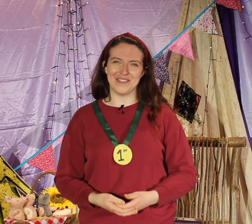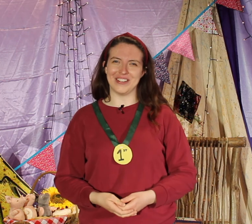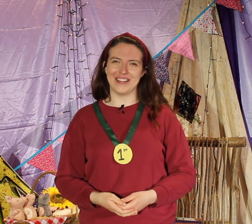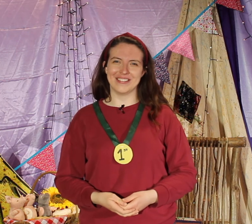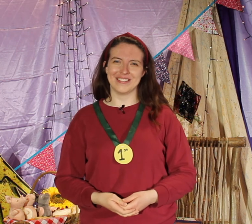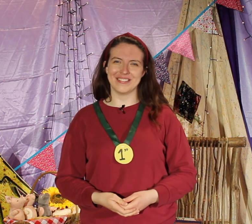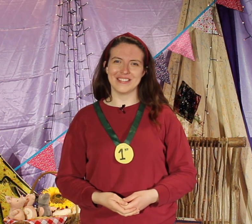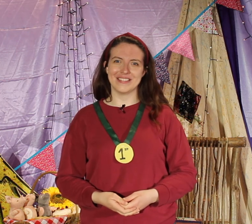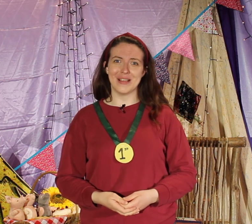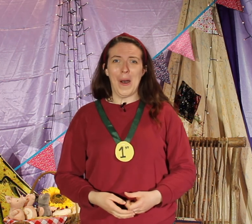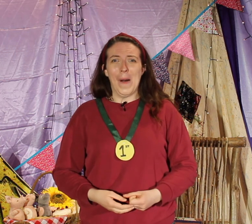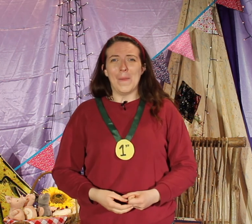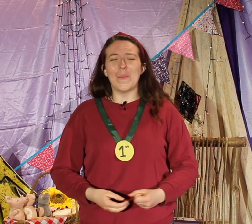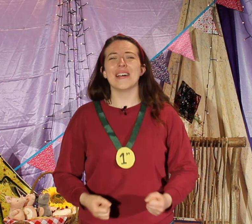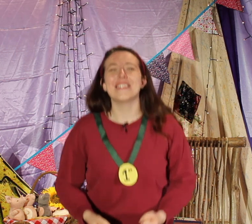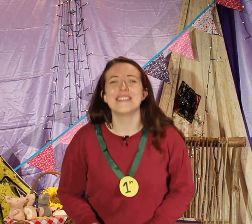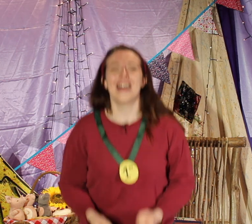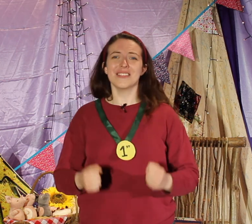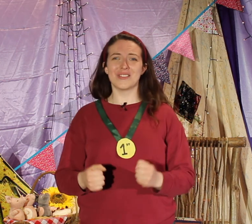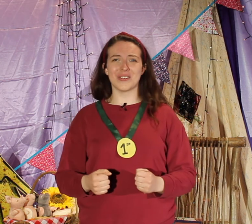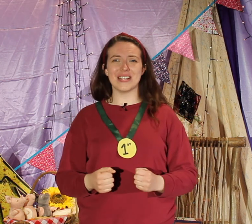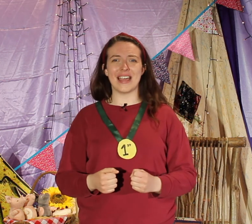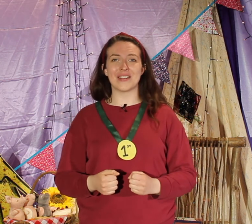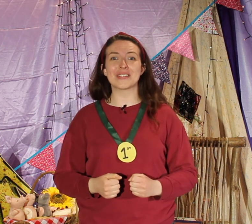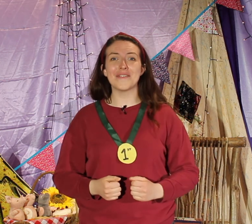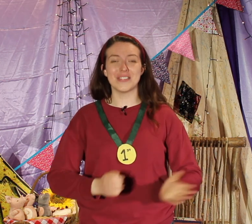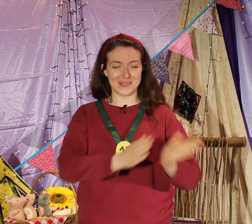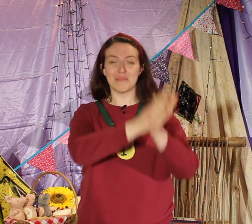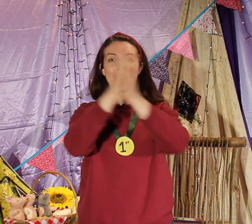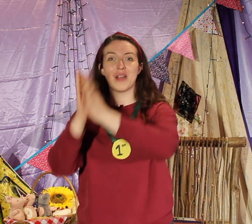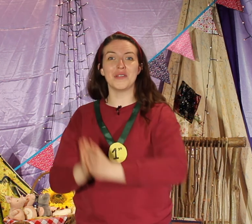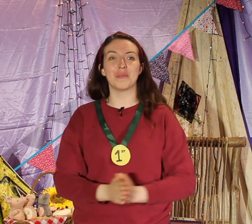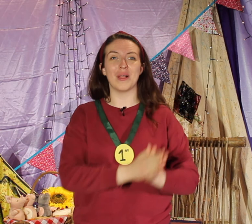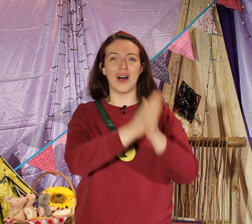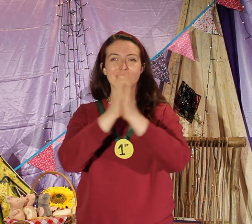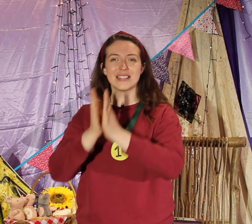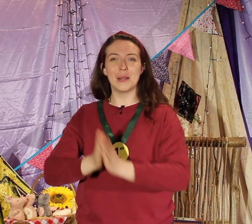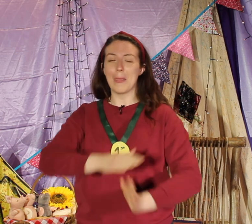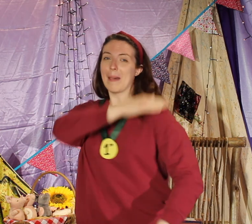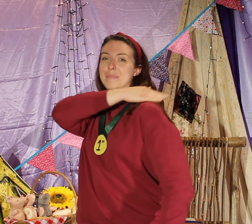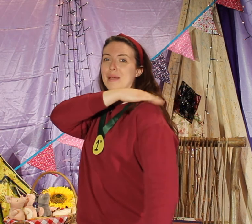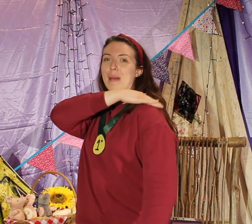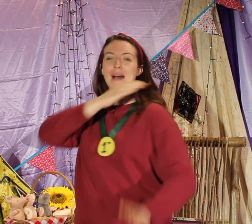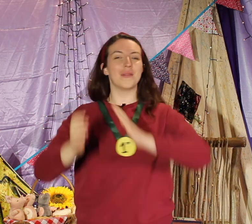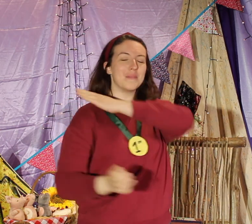after. Well done, storytellers. Give yourselves a big round of applause. A big pat on the